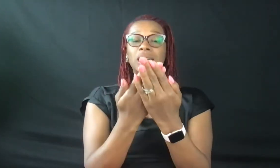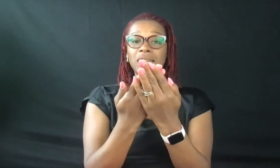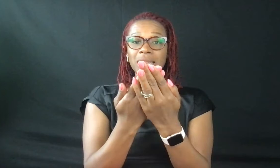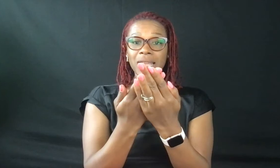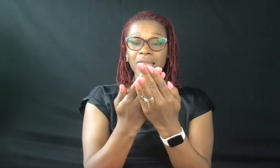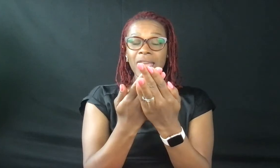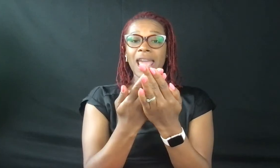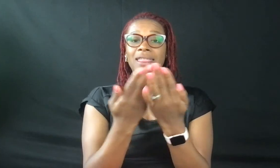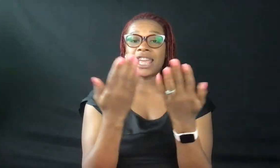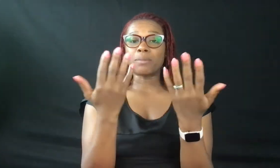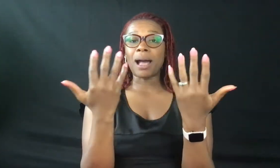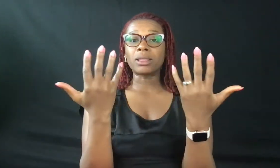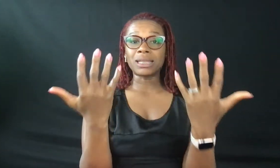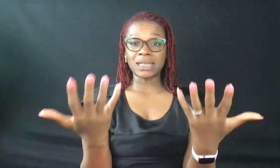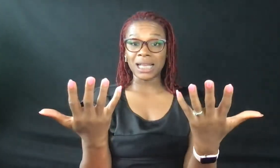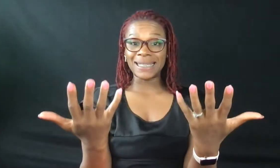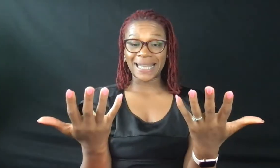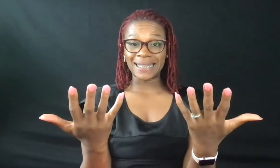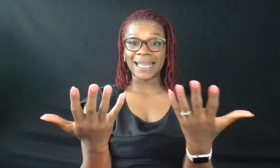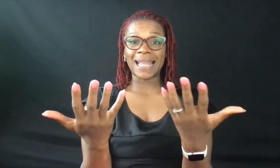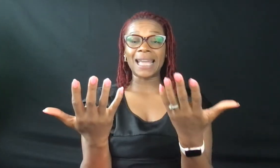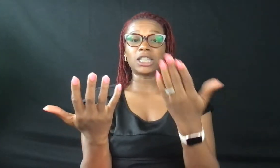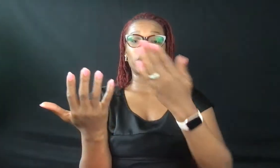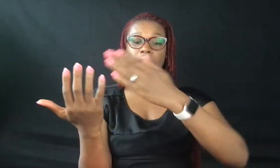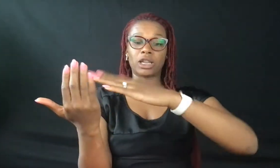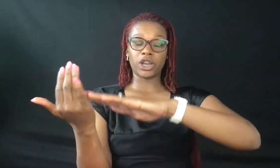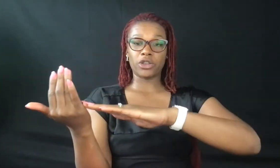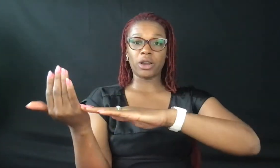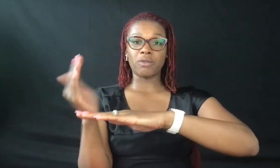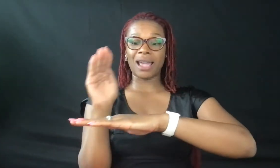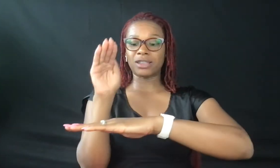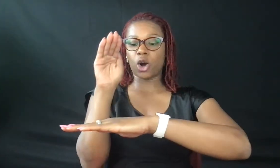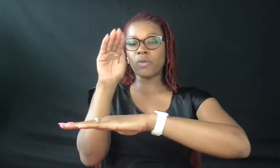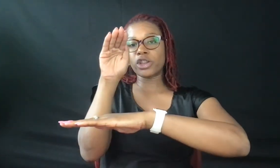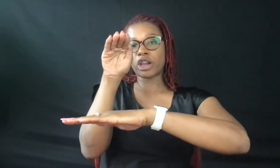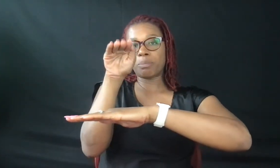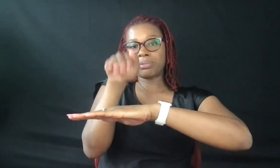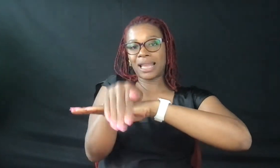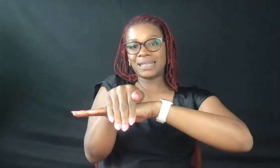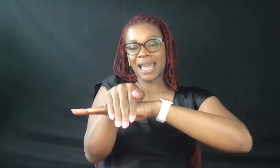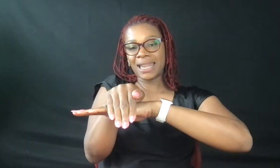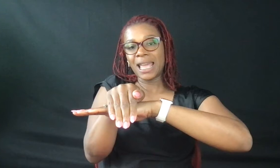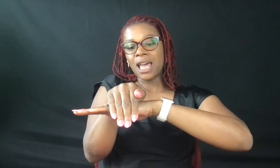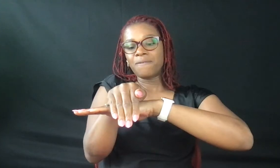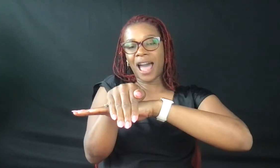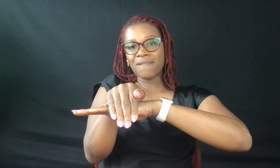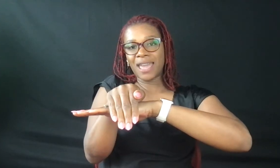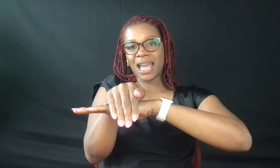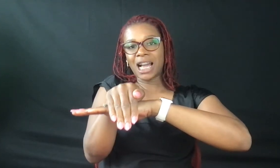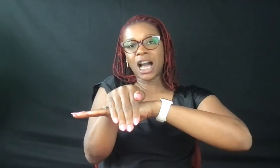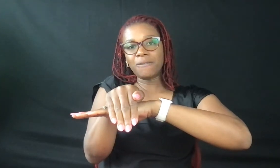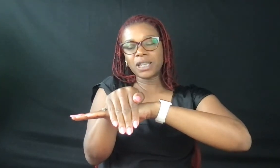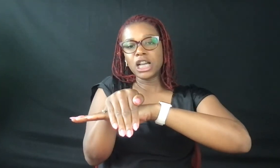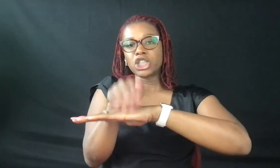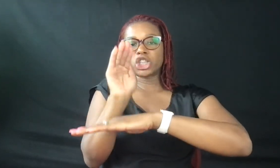Good. And think about the sun sets at night. So you're going to turn your horizon over and you're going to place that 5 hand cuffed to show